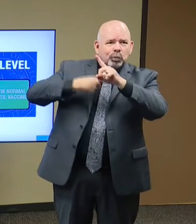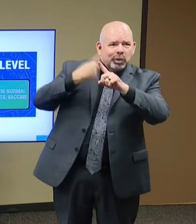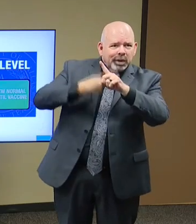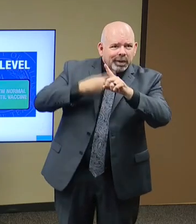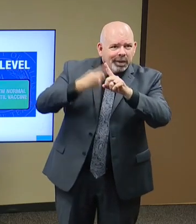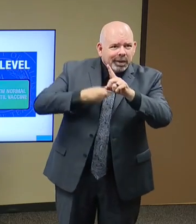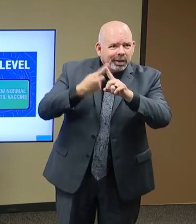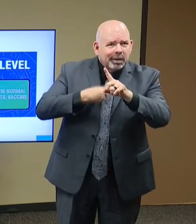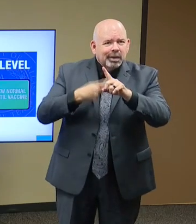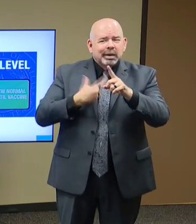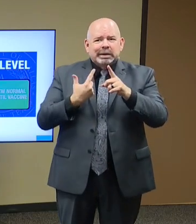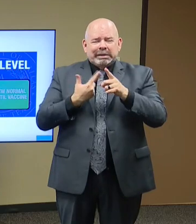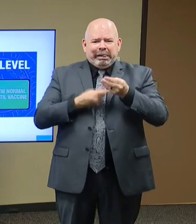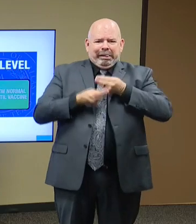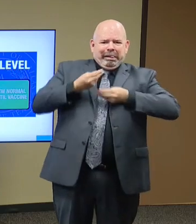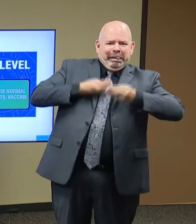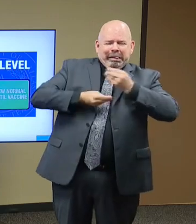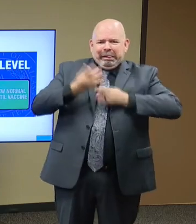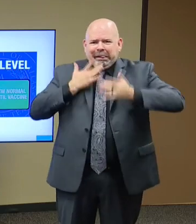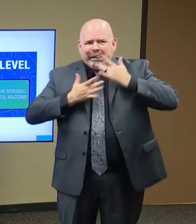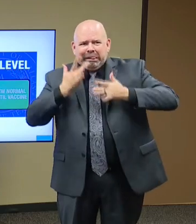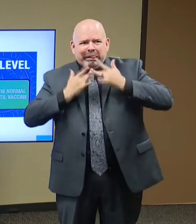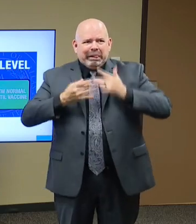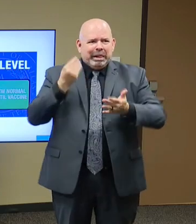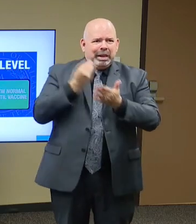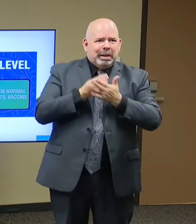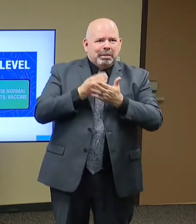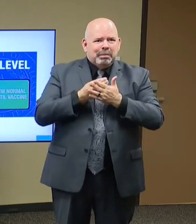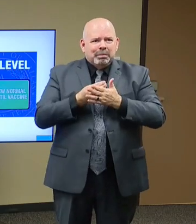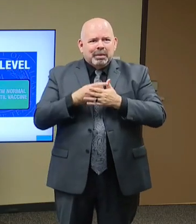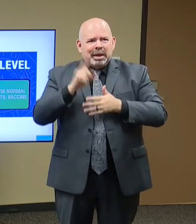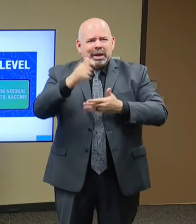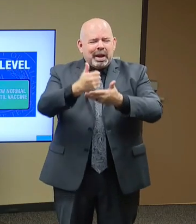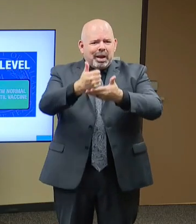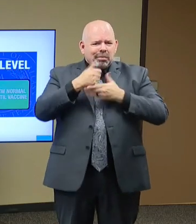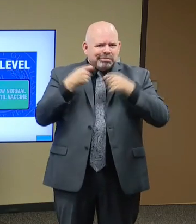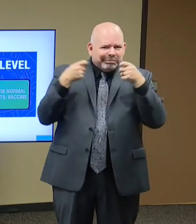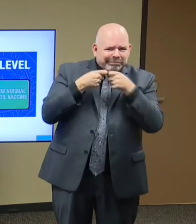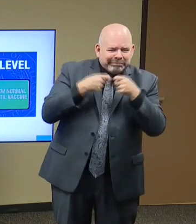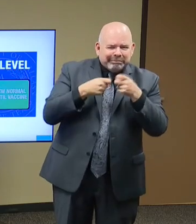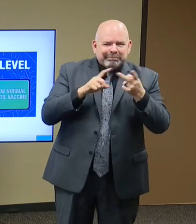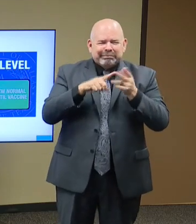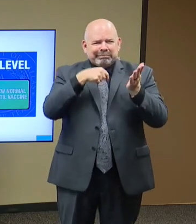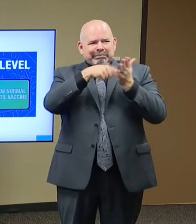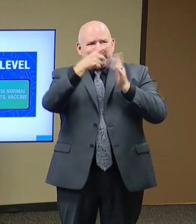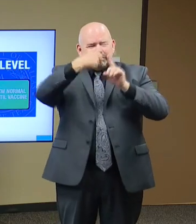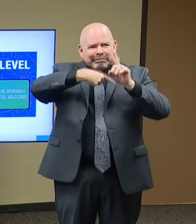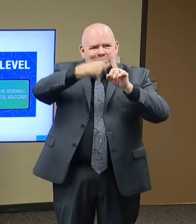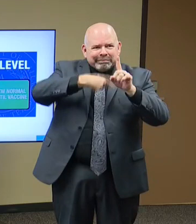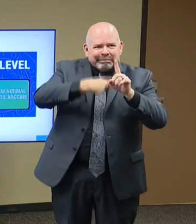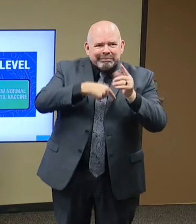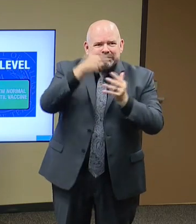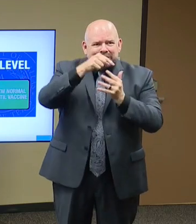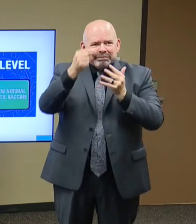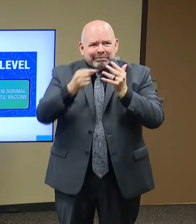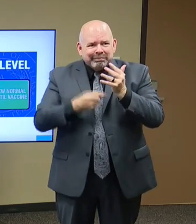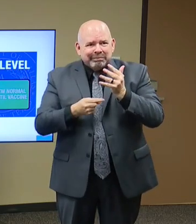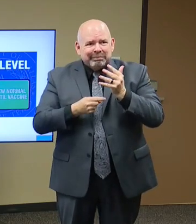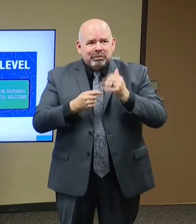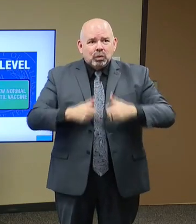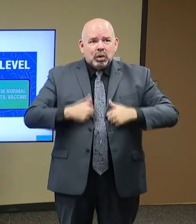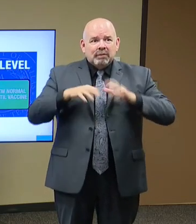their energy bills. For those persons who live outside the city of Dallas, we have our program that's